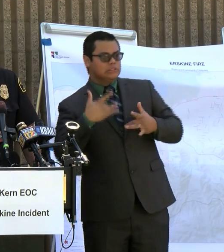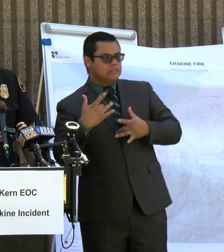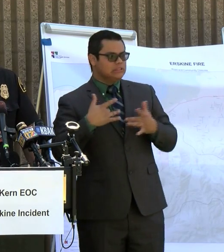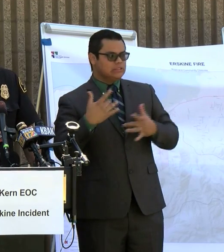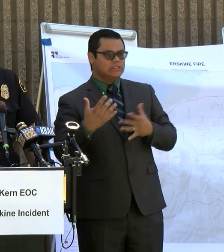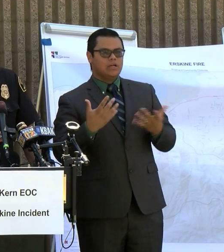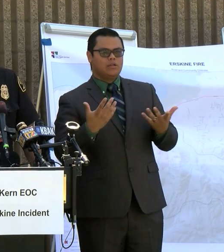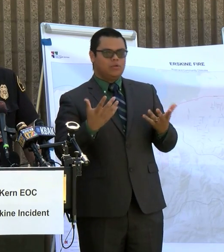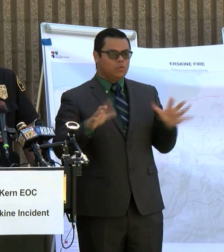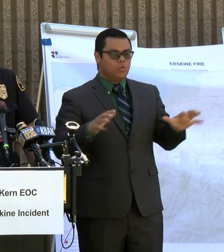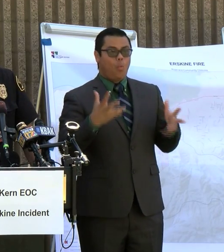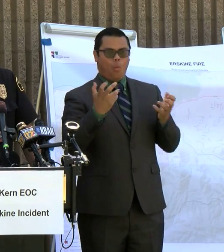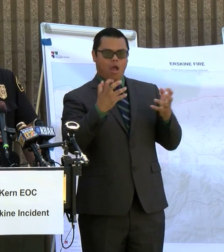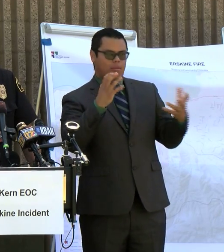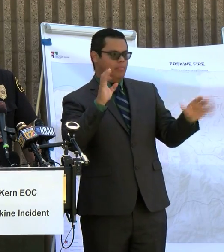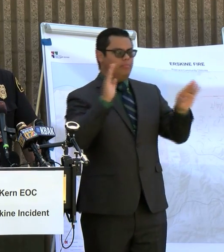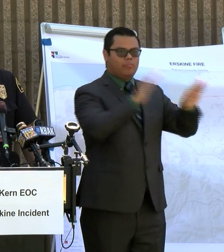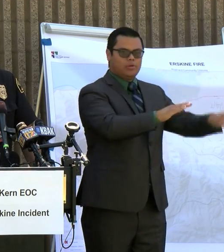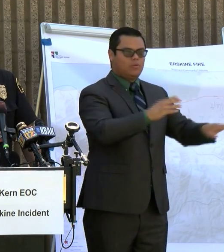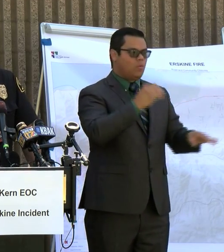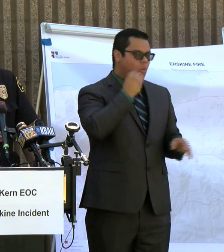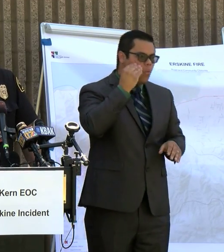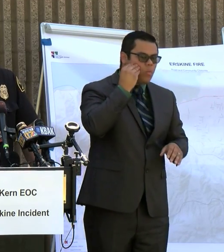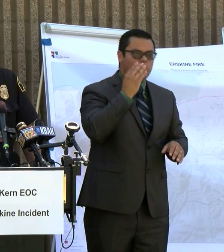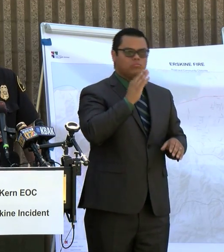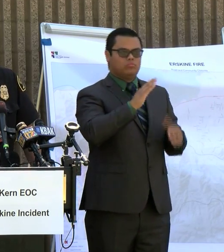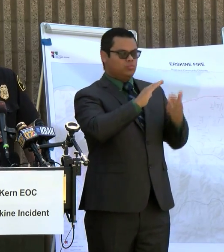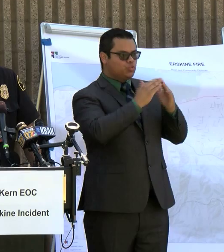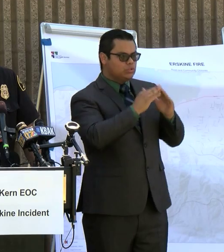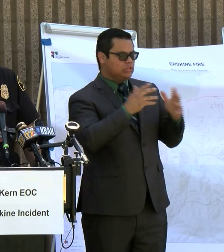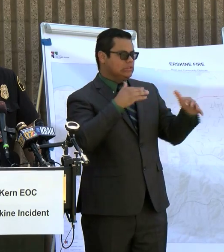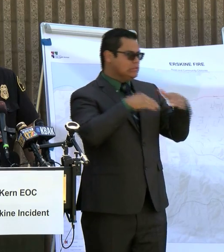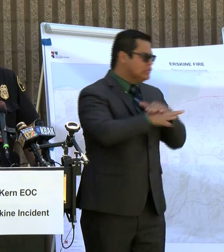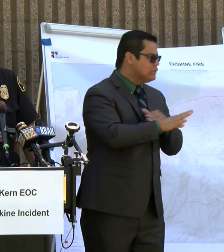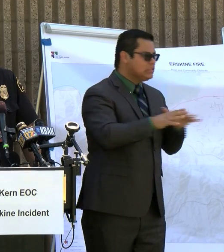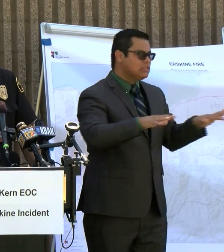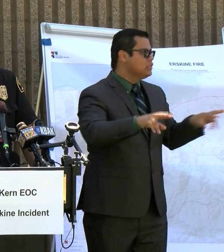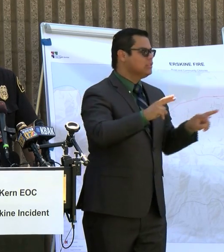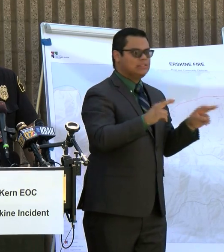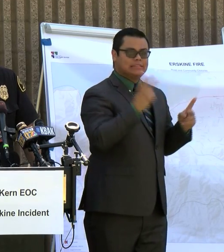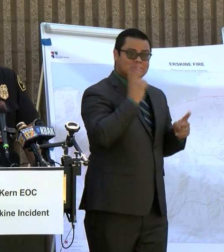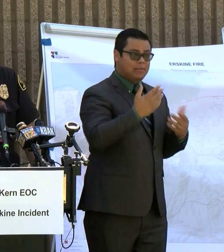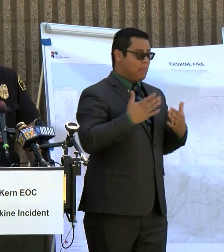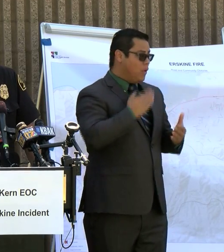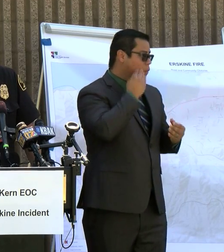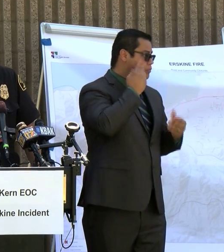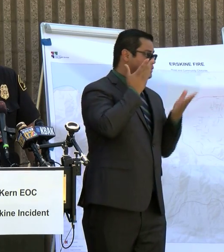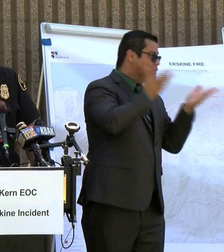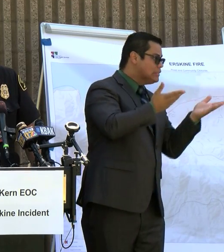their home, their communities, to see if they have a home to go home to.